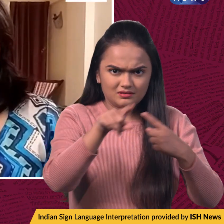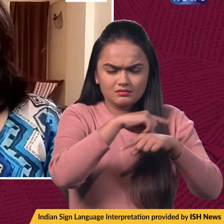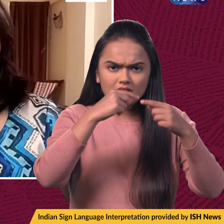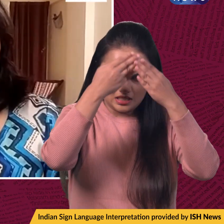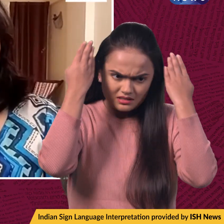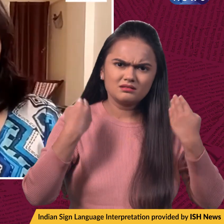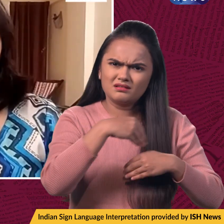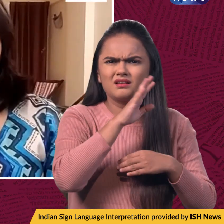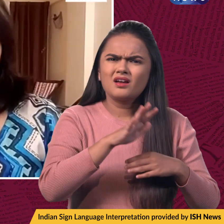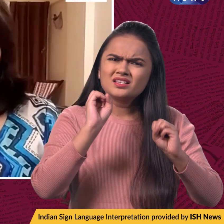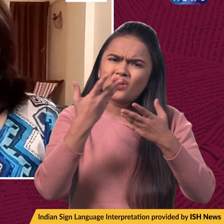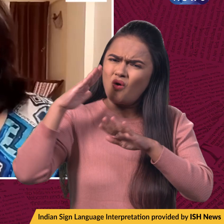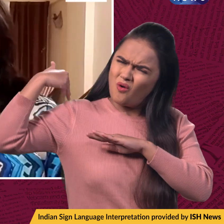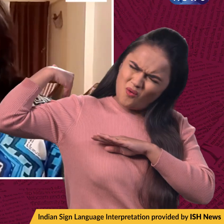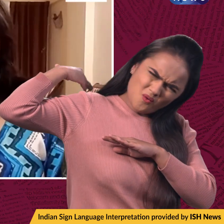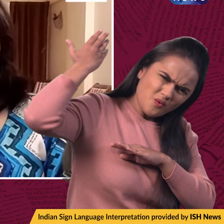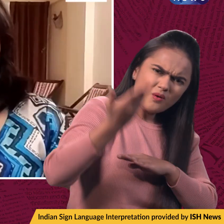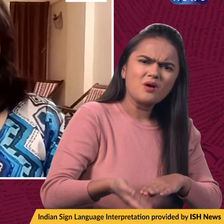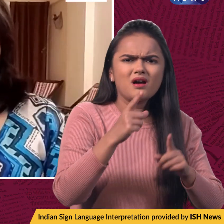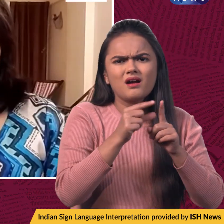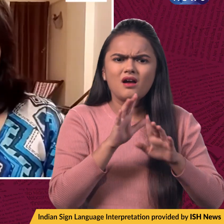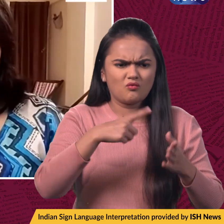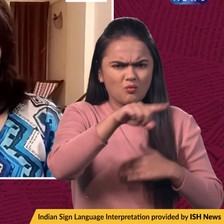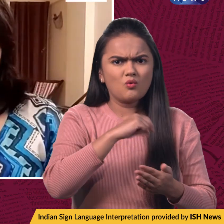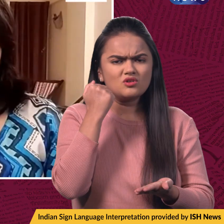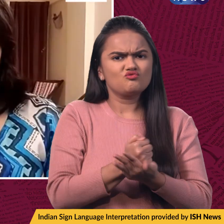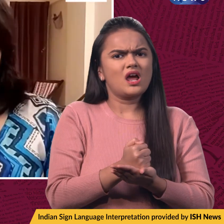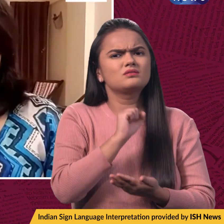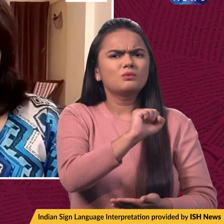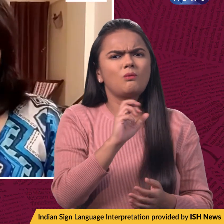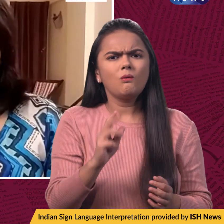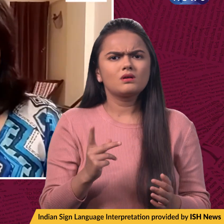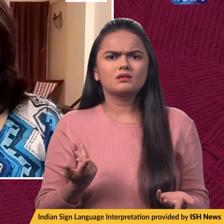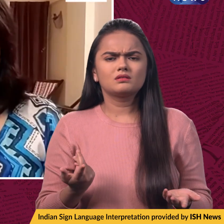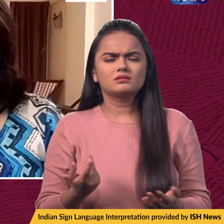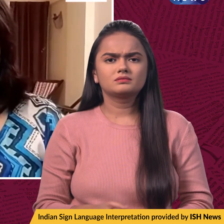wearing headscarves since the beginning. It is their fundamental right.